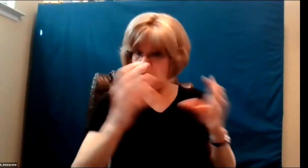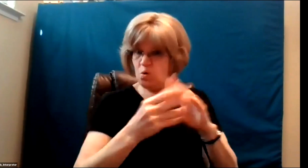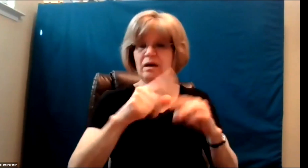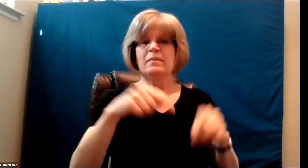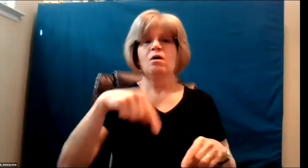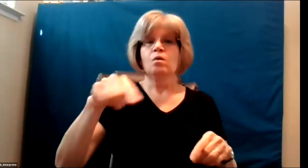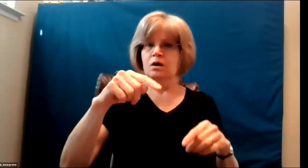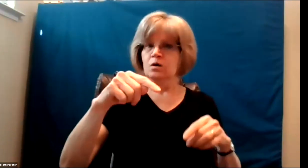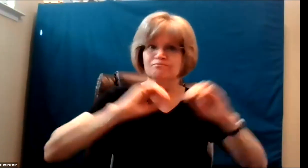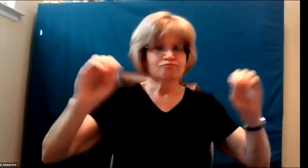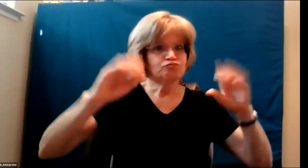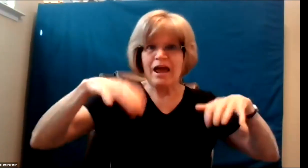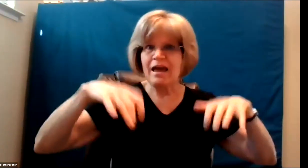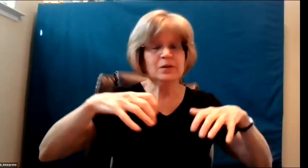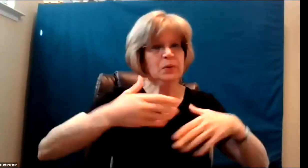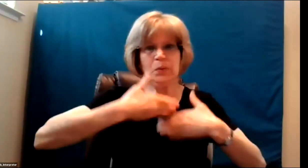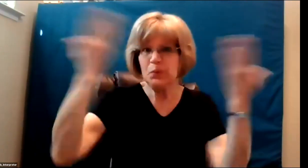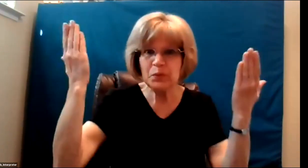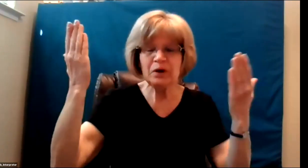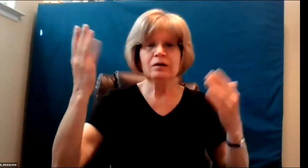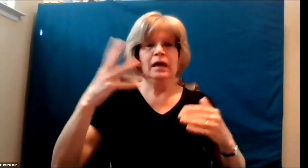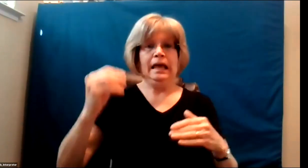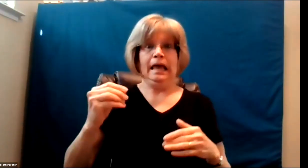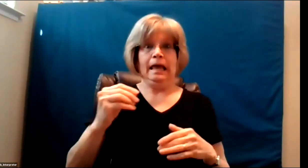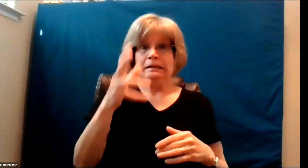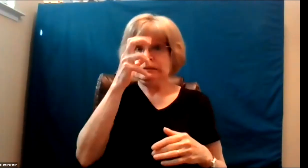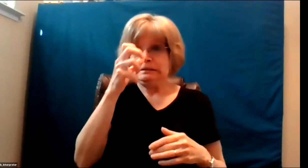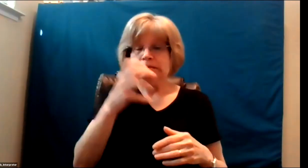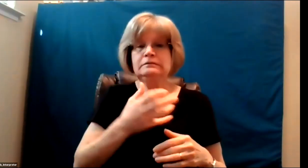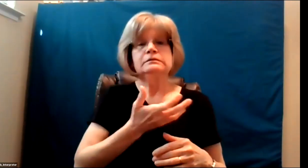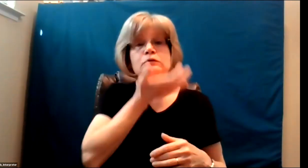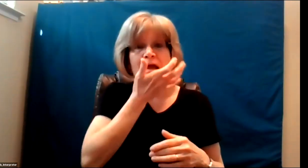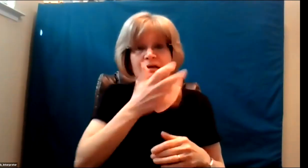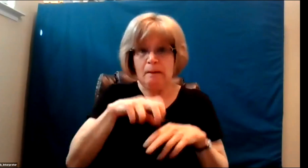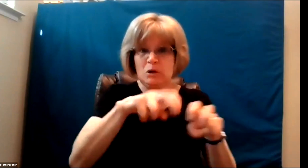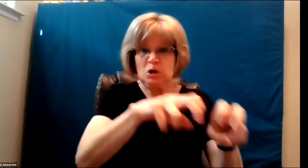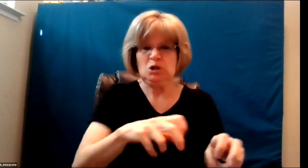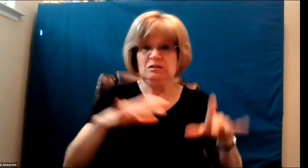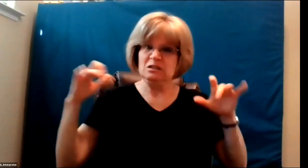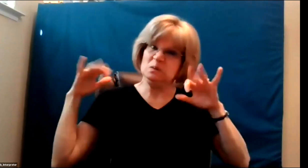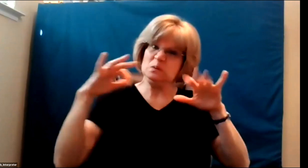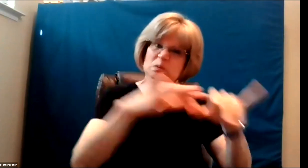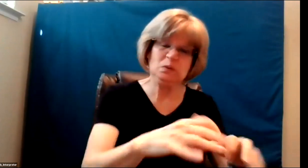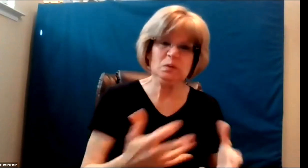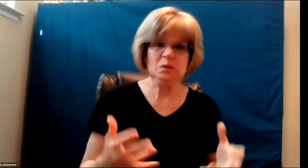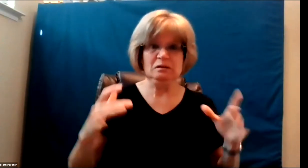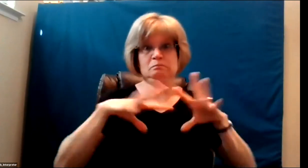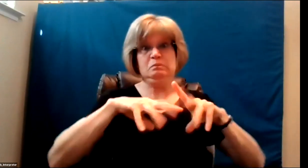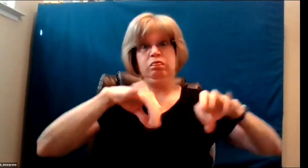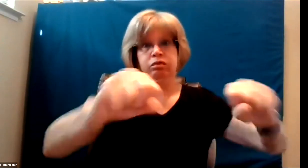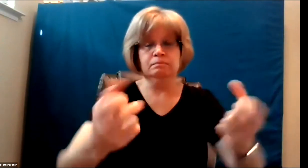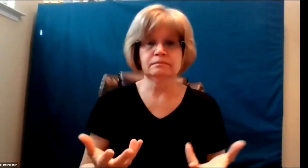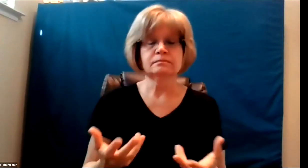grasshopper plague. Now, droughts can often precede grasshoppers because the lack of water creates